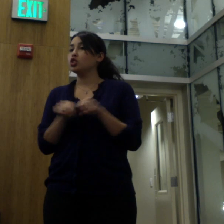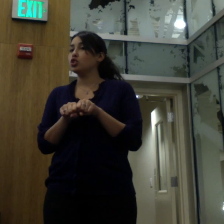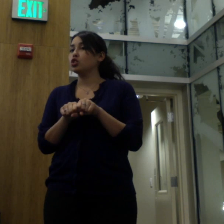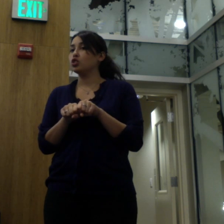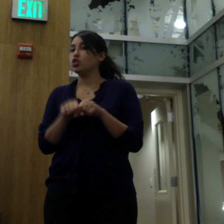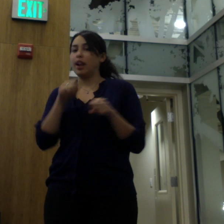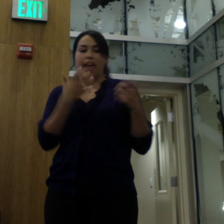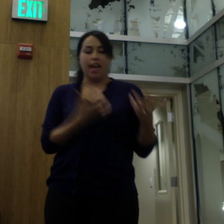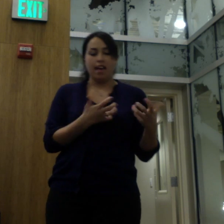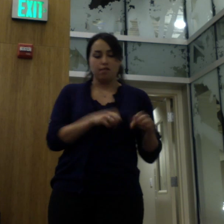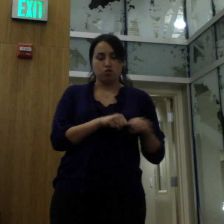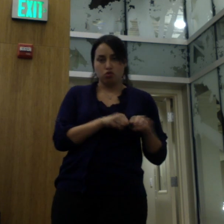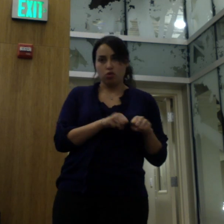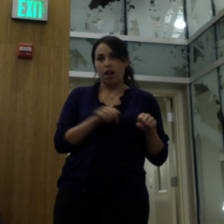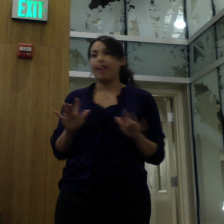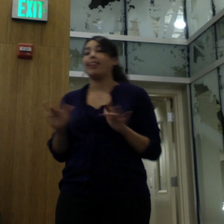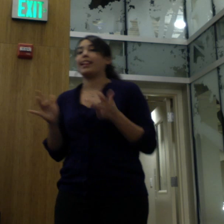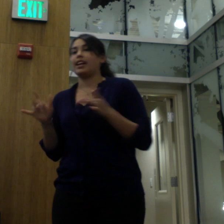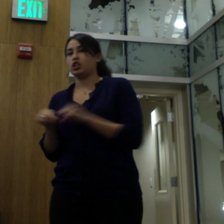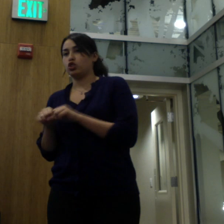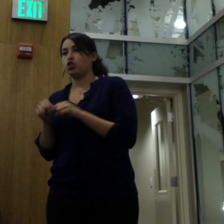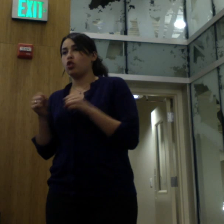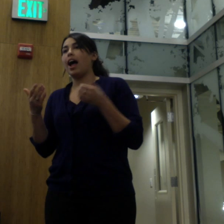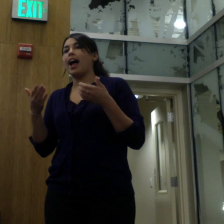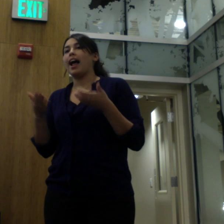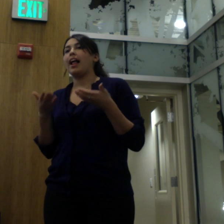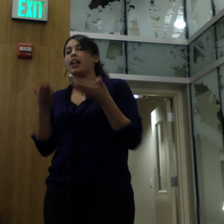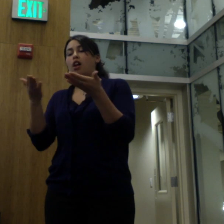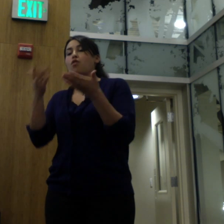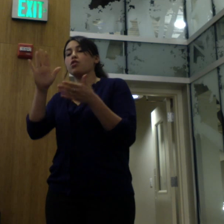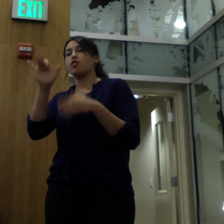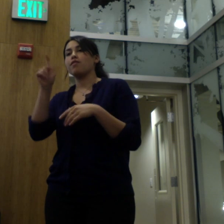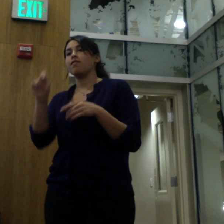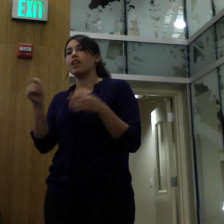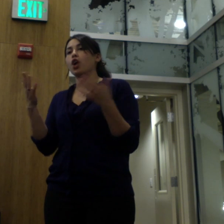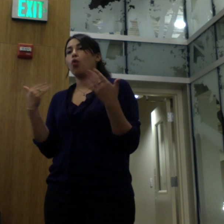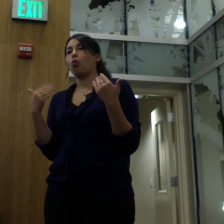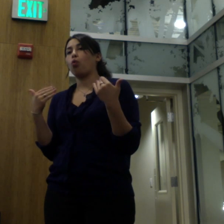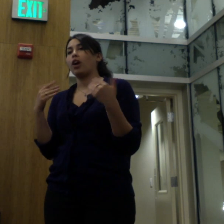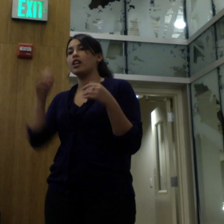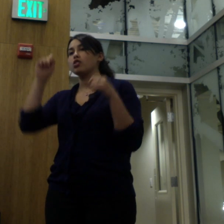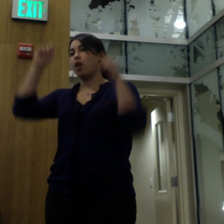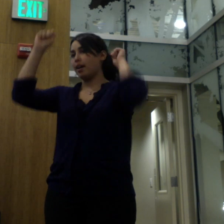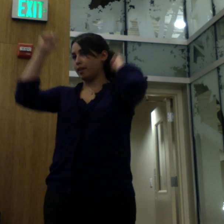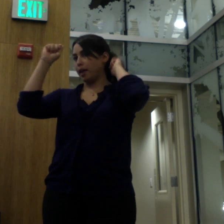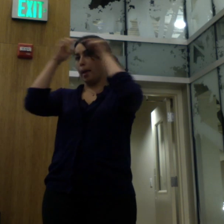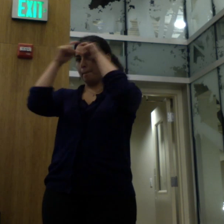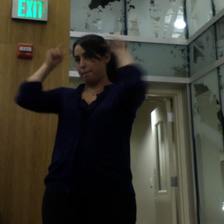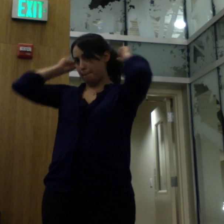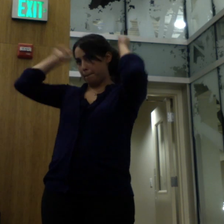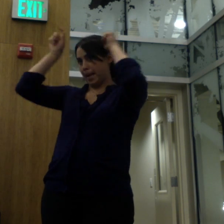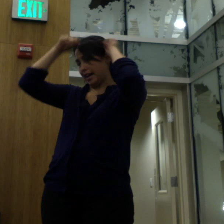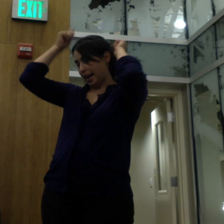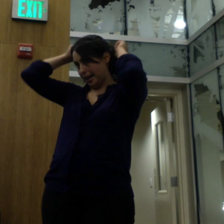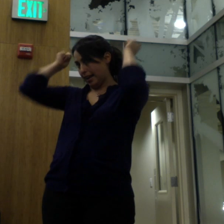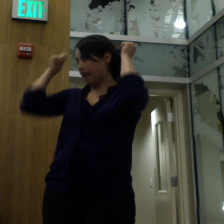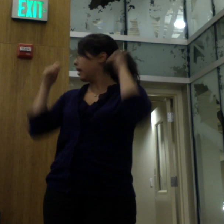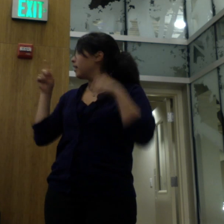air. Okay. A hat, bandana, here are those